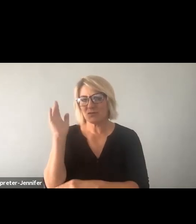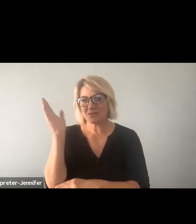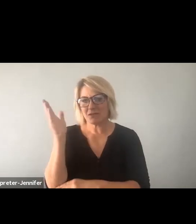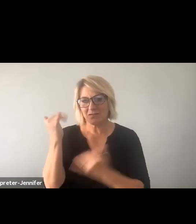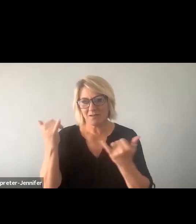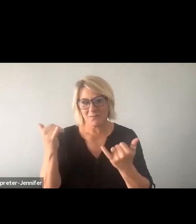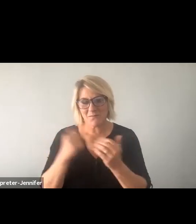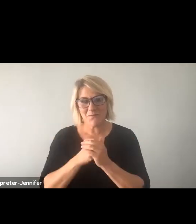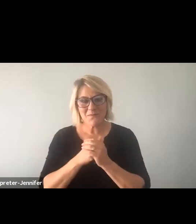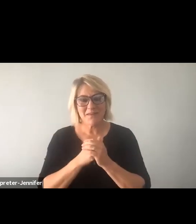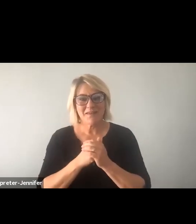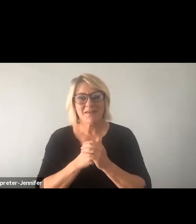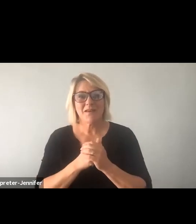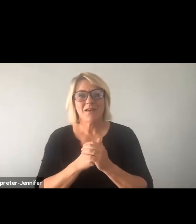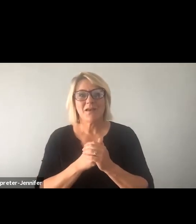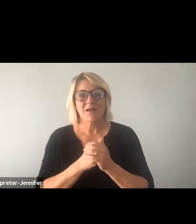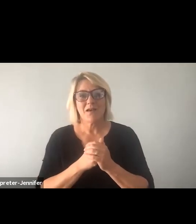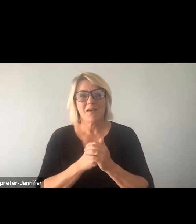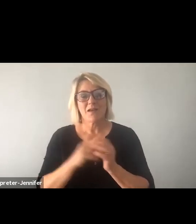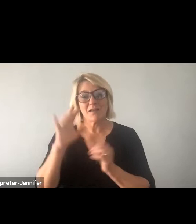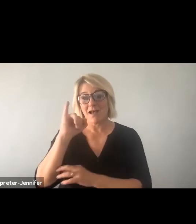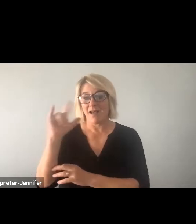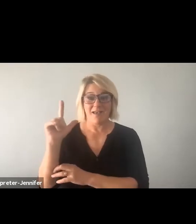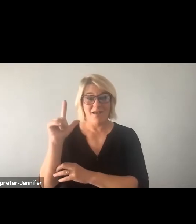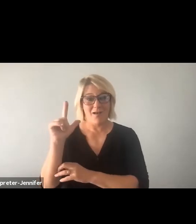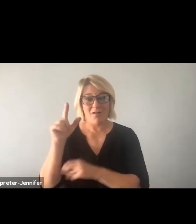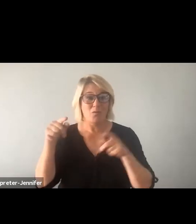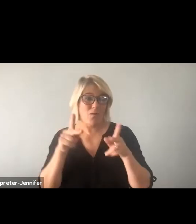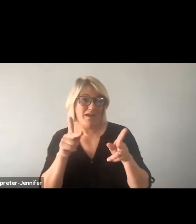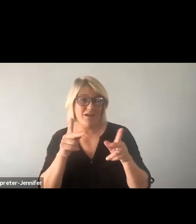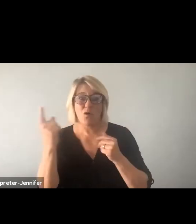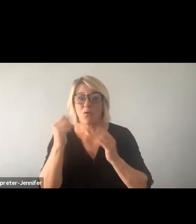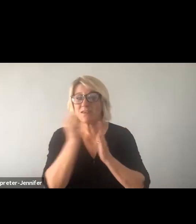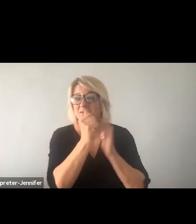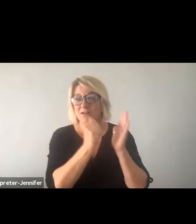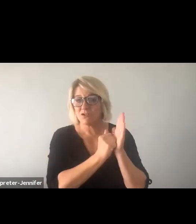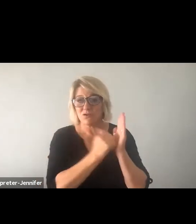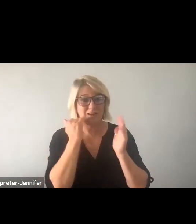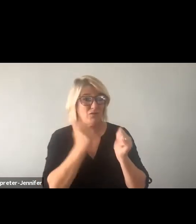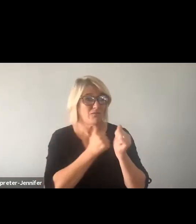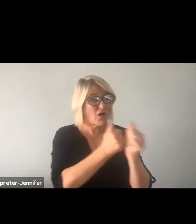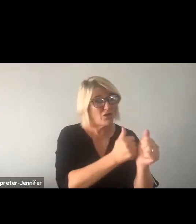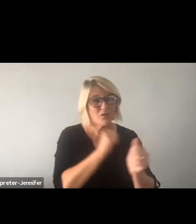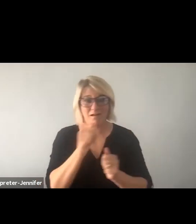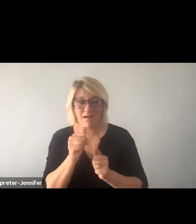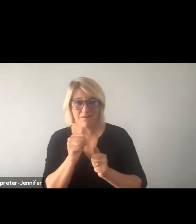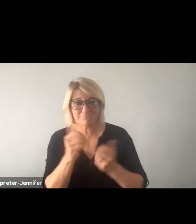in true IL fashion, you always have an agenda, but whether you stick to it is another